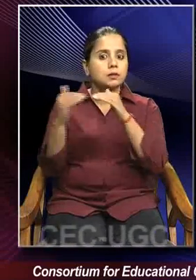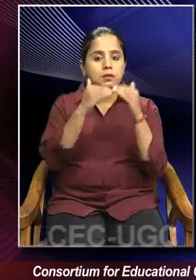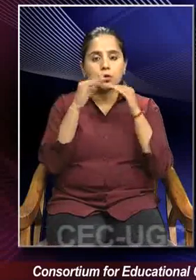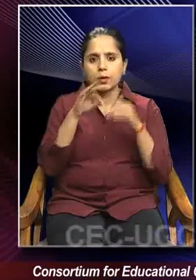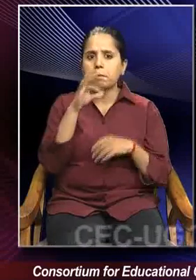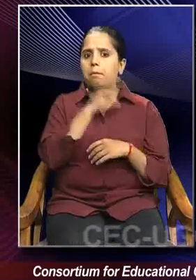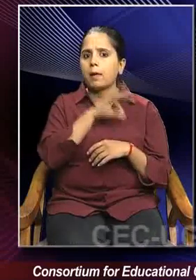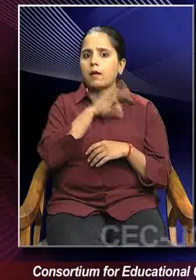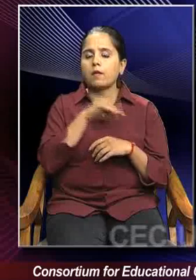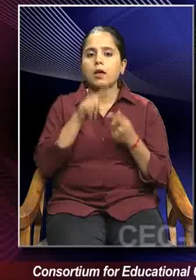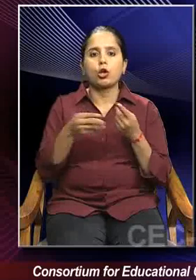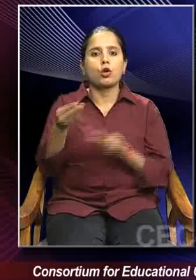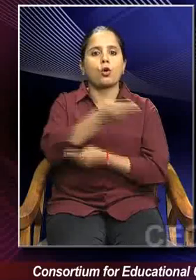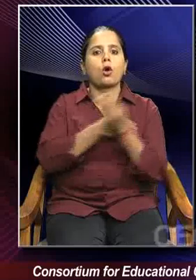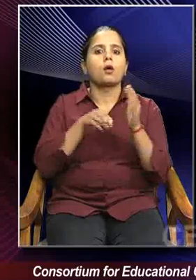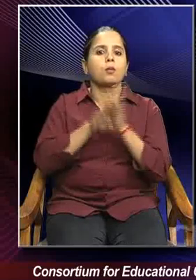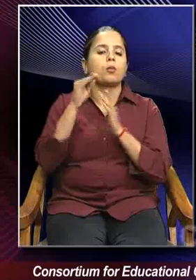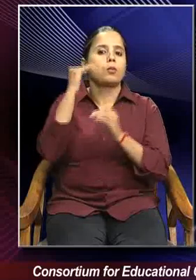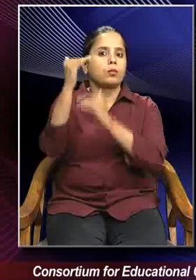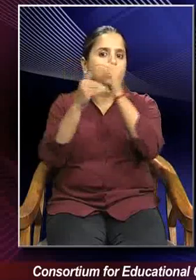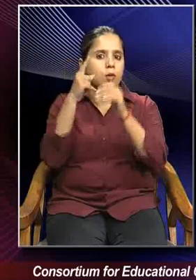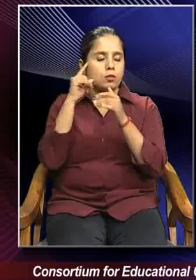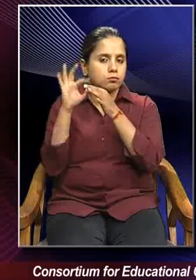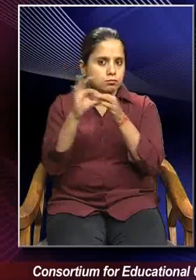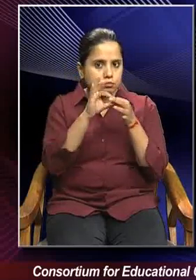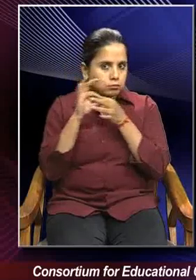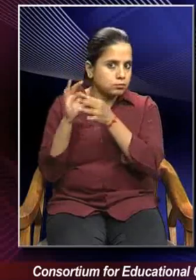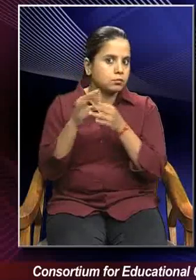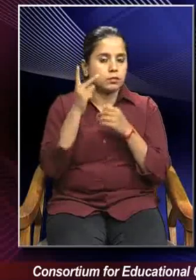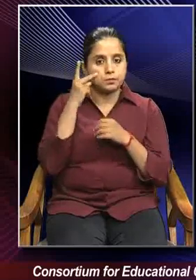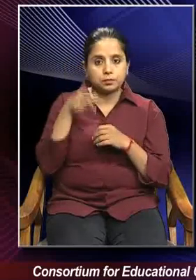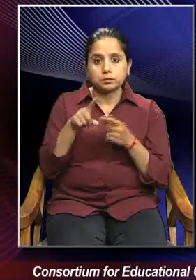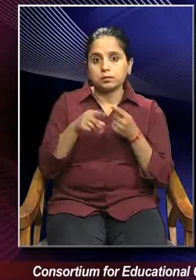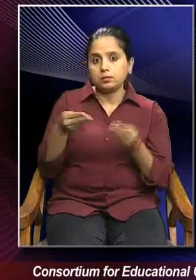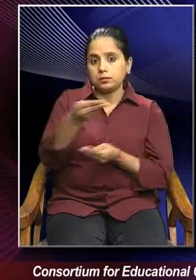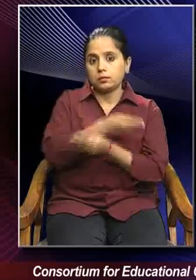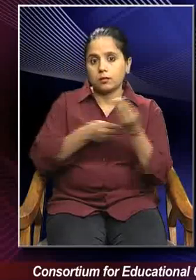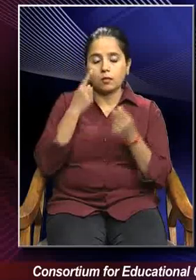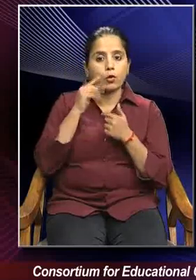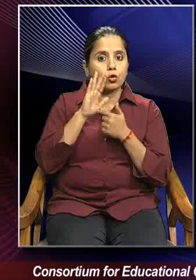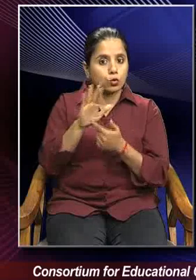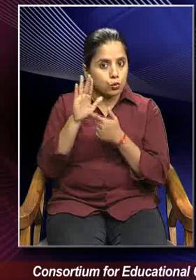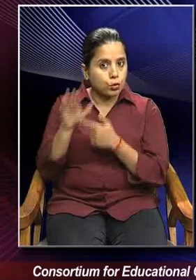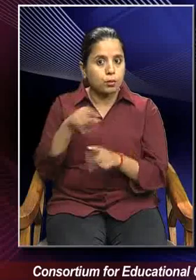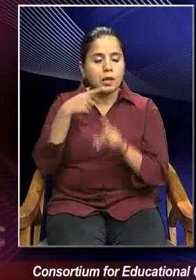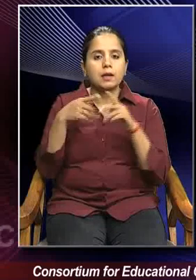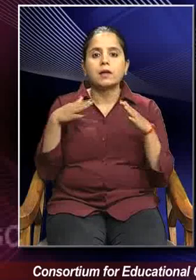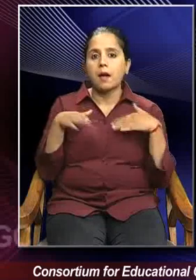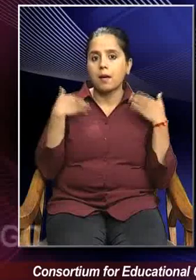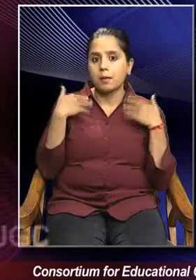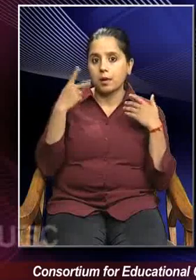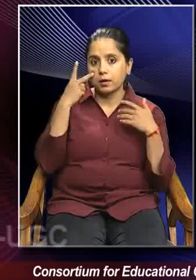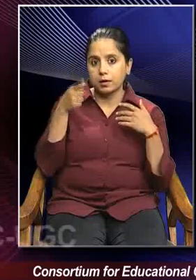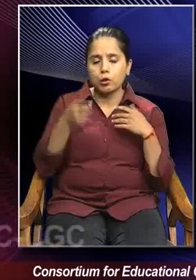of economic progress, the connection between economic indicators and happiness